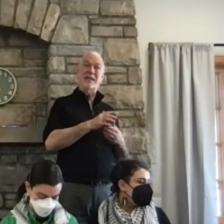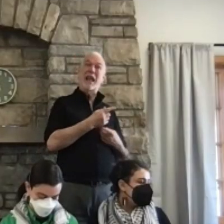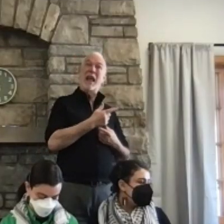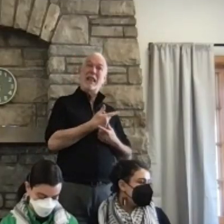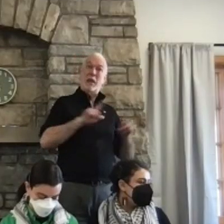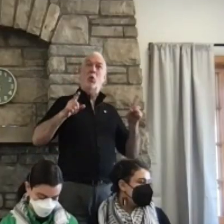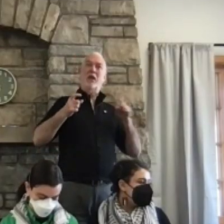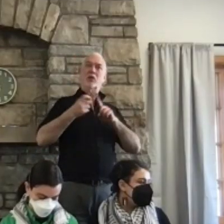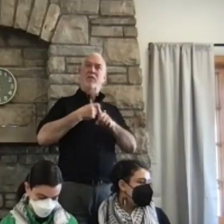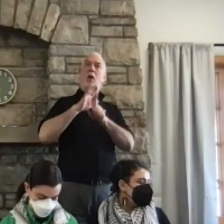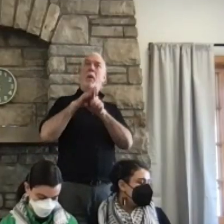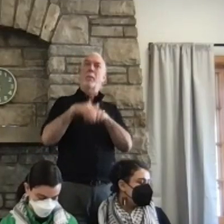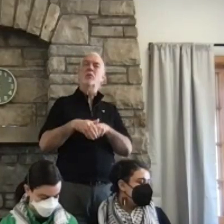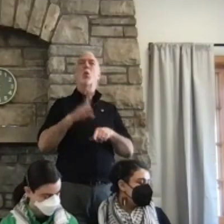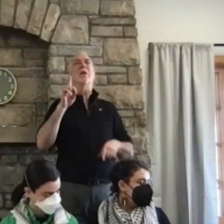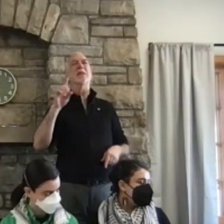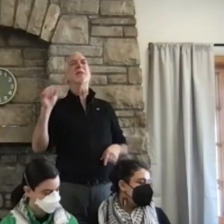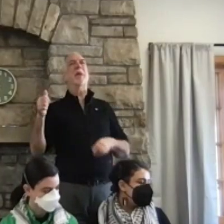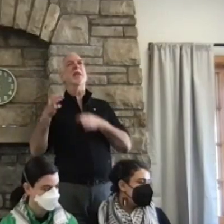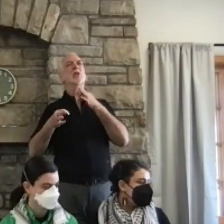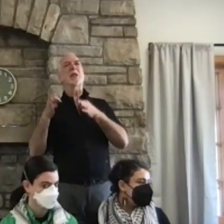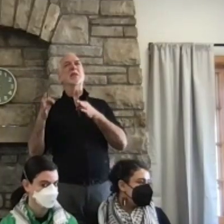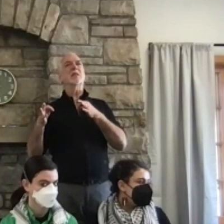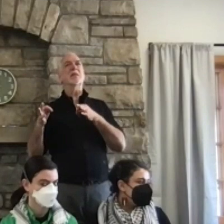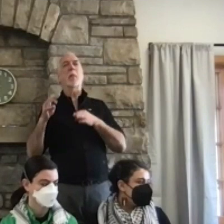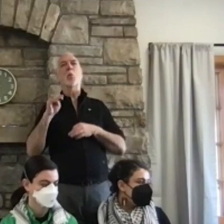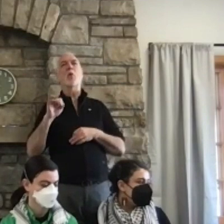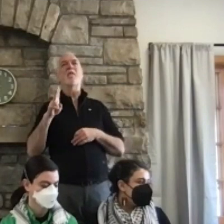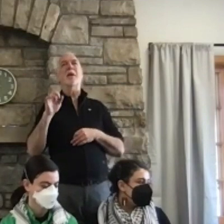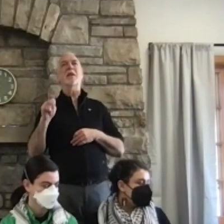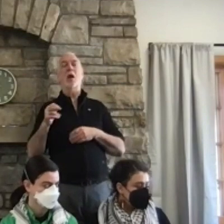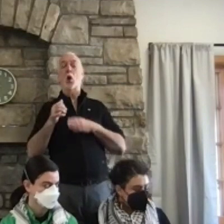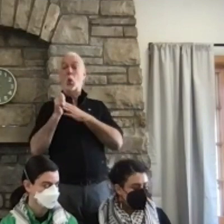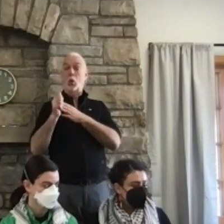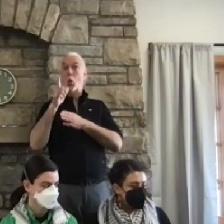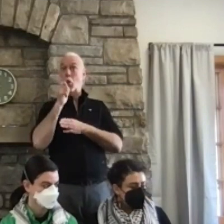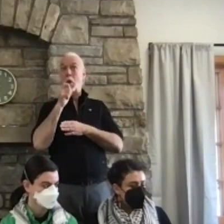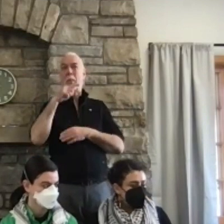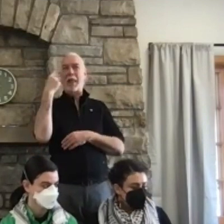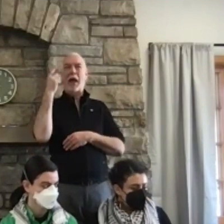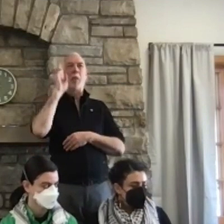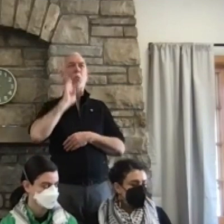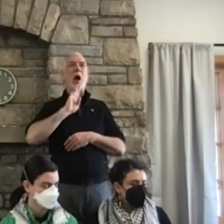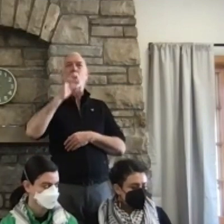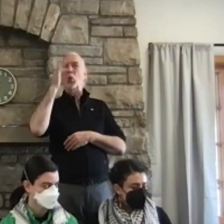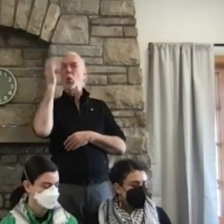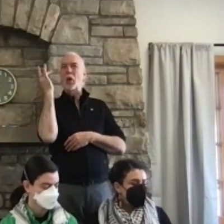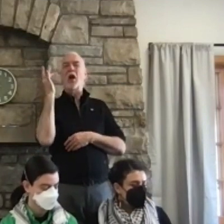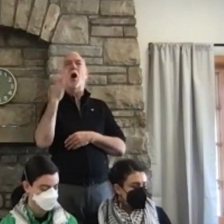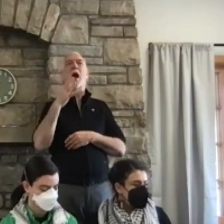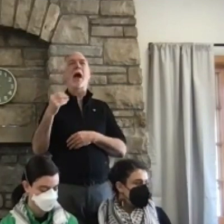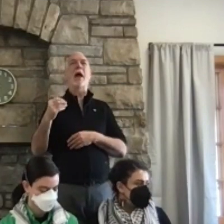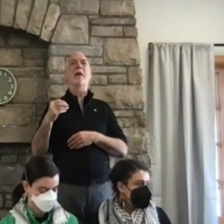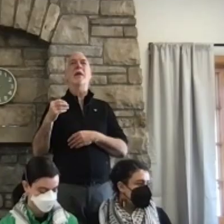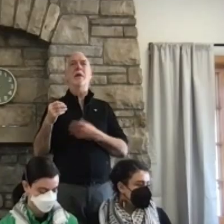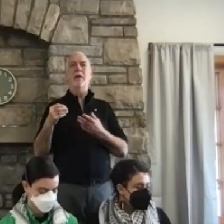And the disability justice movement, led by Black, brown, queer, and disabled activists, emphasizes that